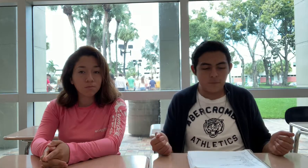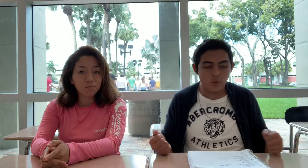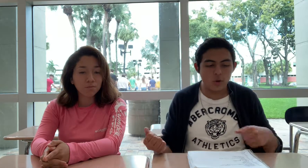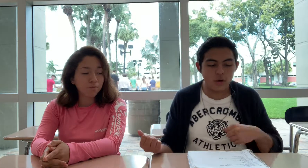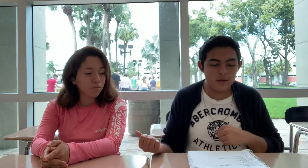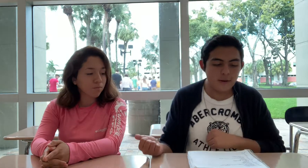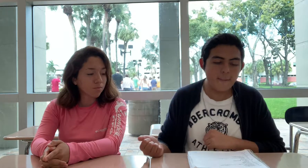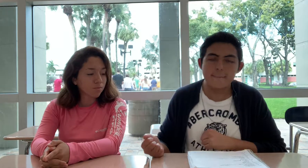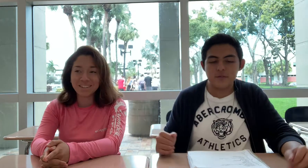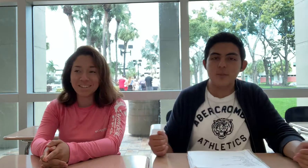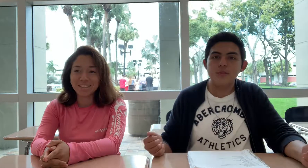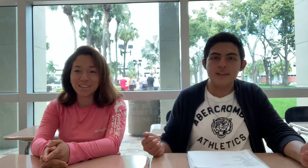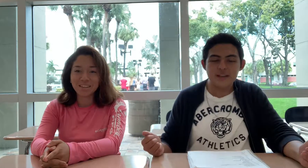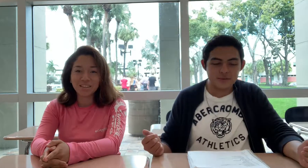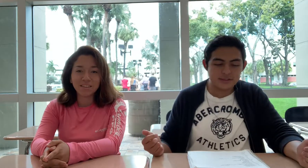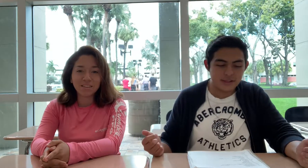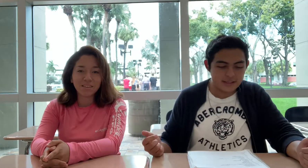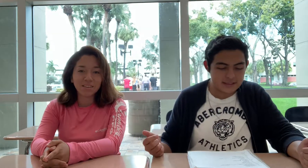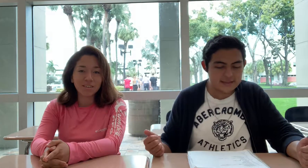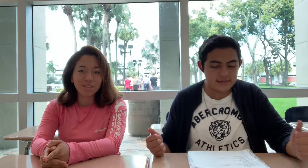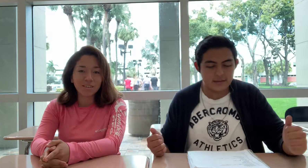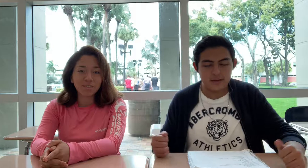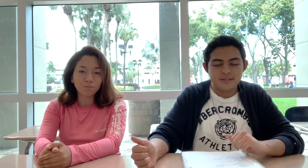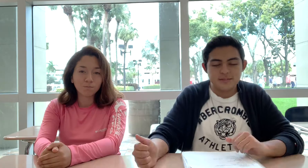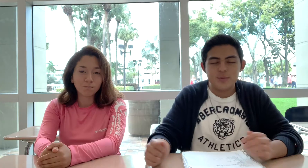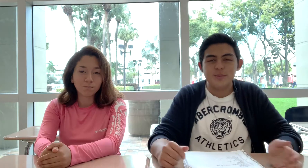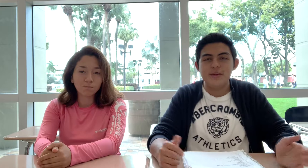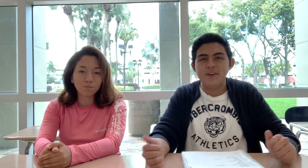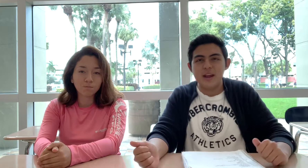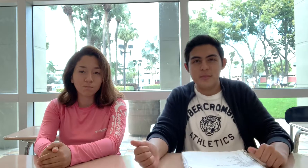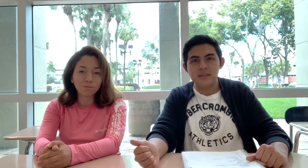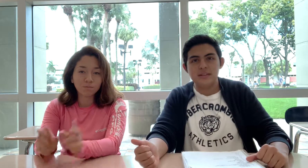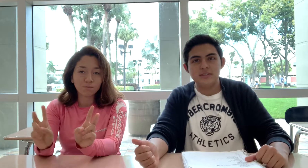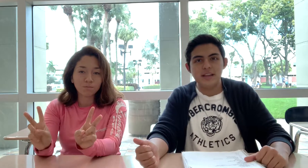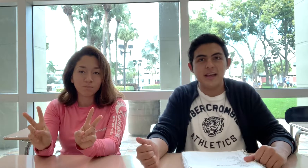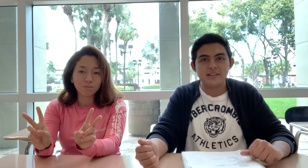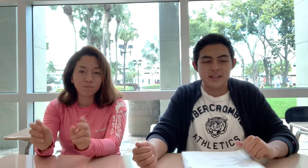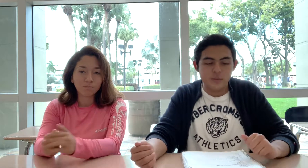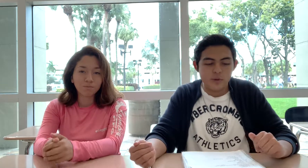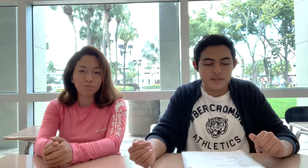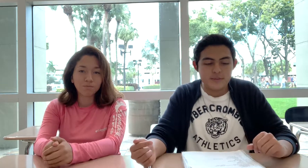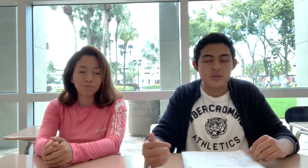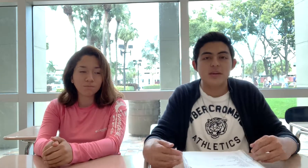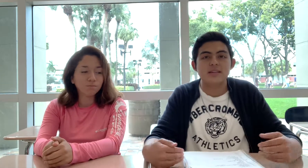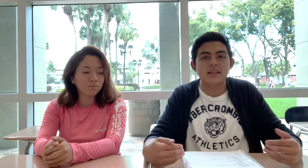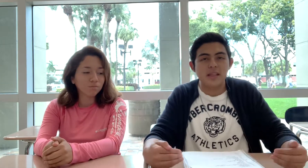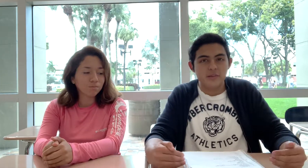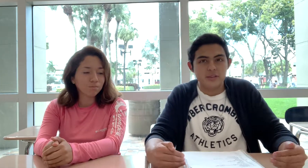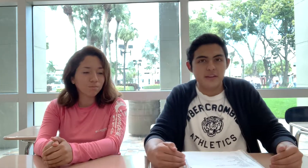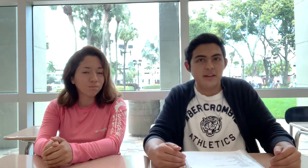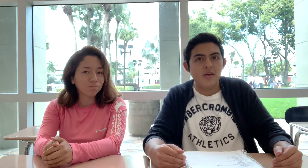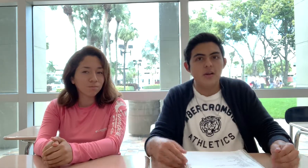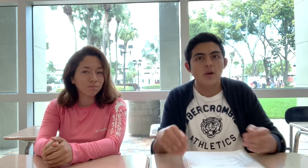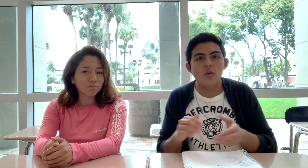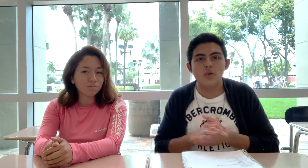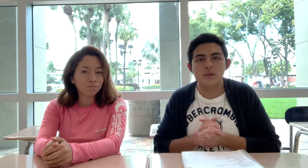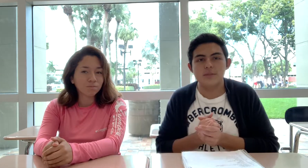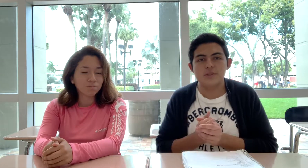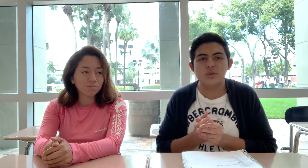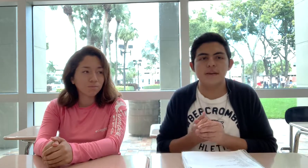for more videos like this. So I'm with my friend Emily here today, and today we're going to be doing a sign language video. We're going to be doing